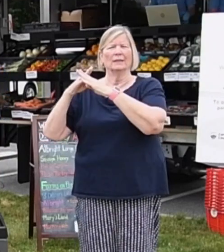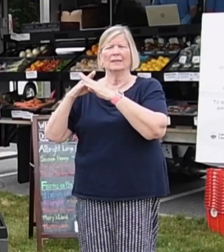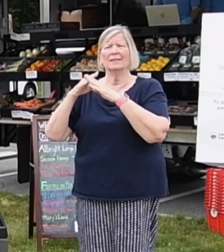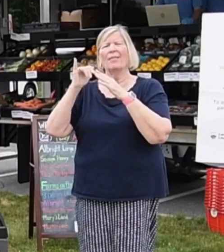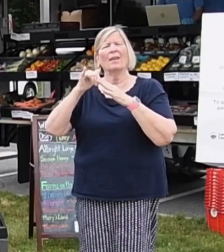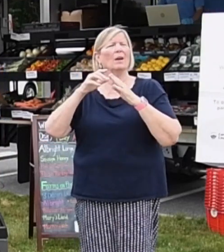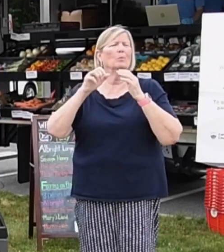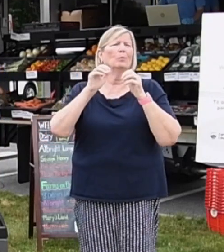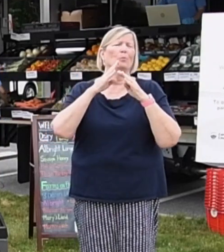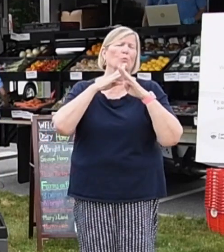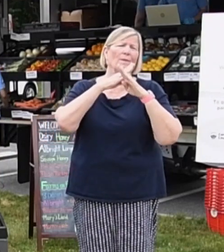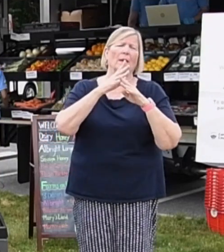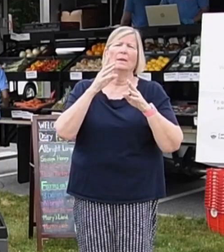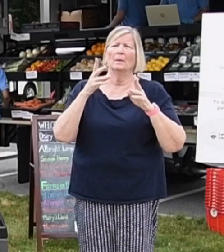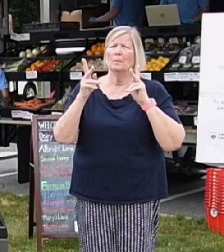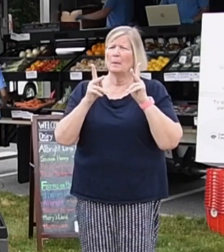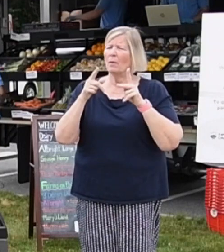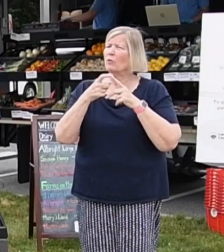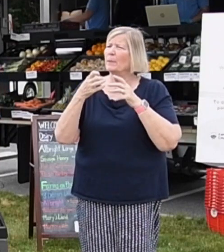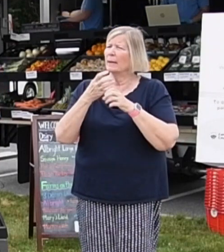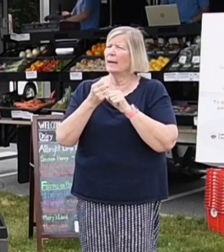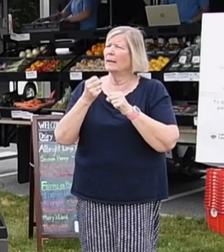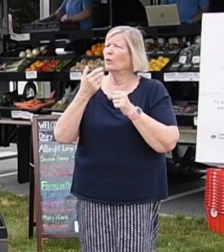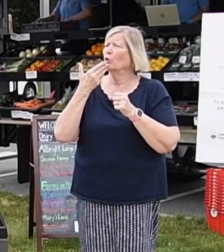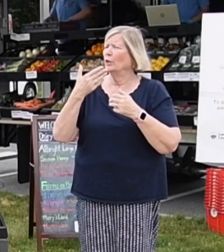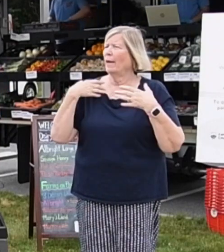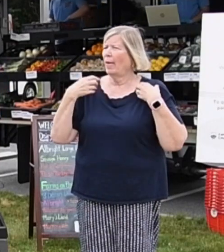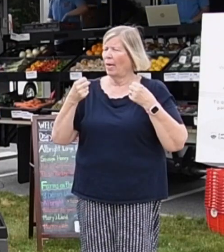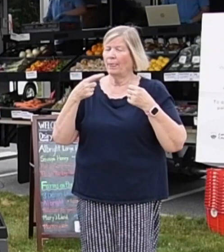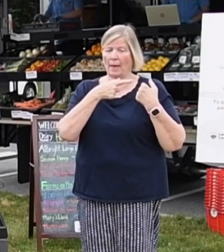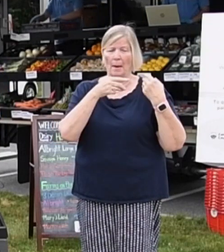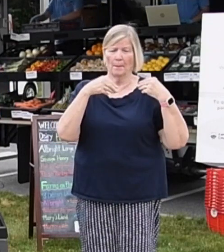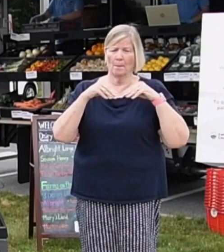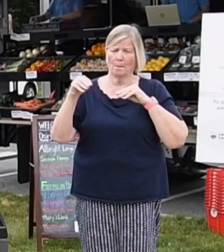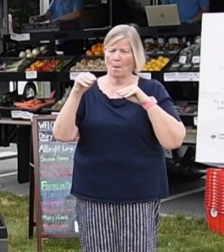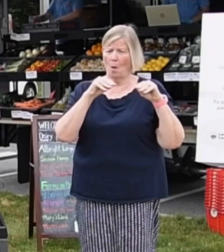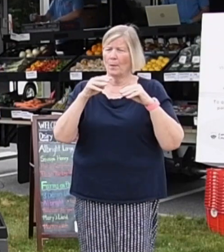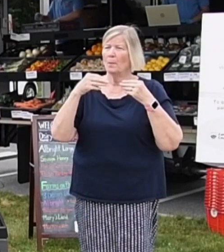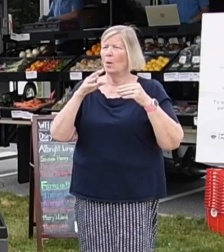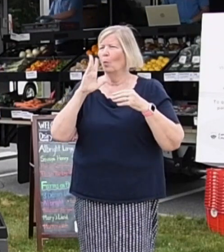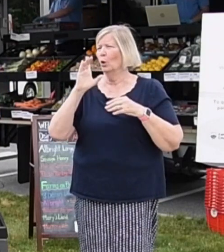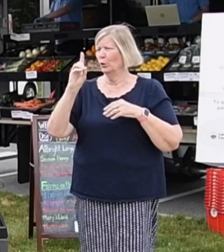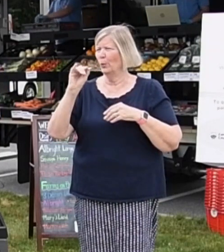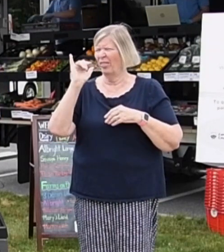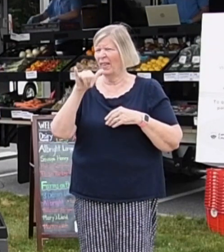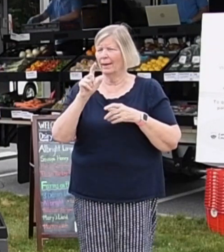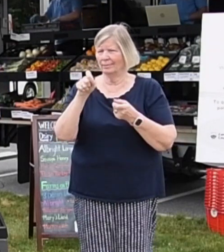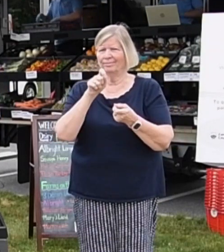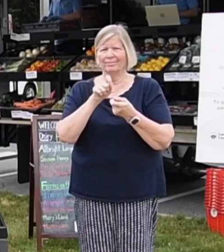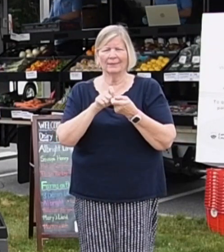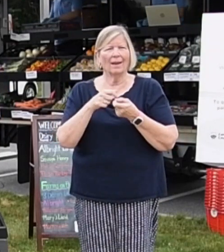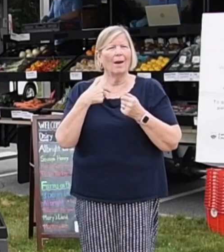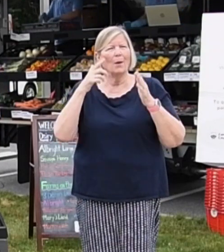from achieving good health. The mobile market will do just that. I hope today you